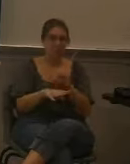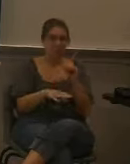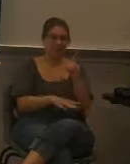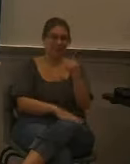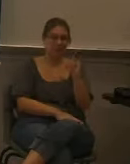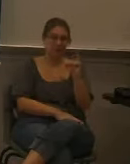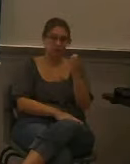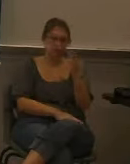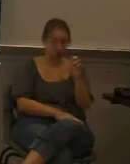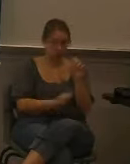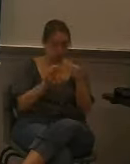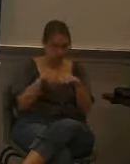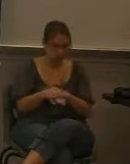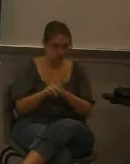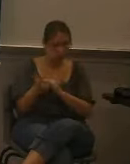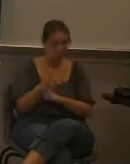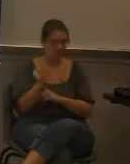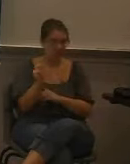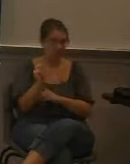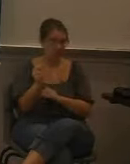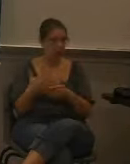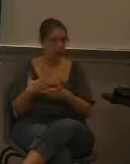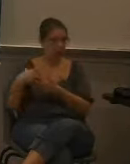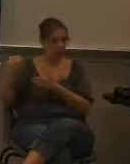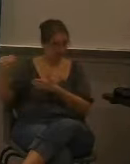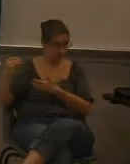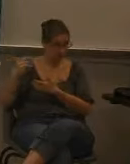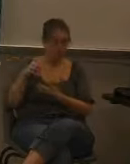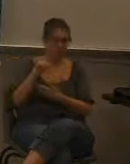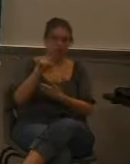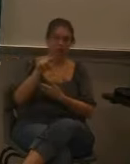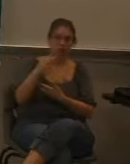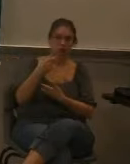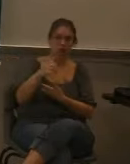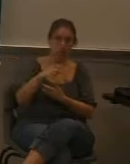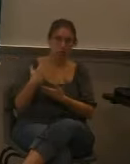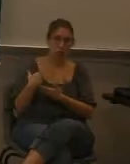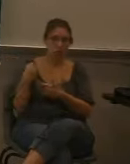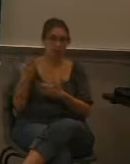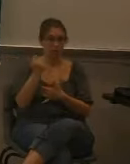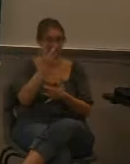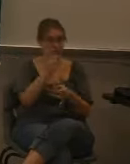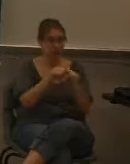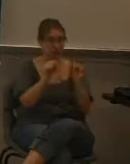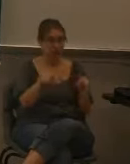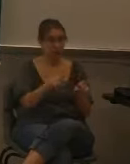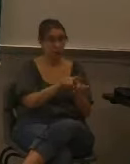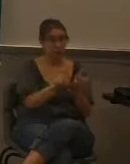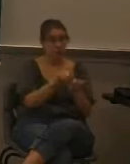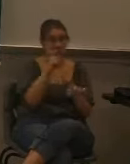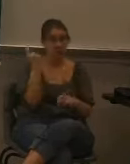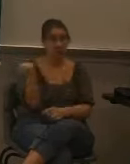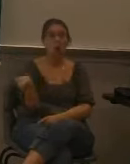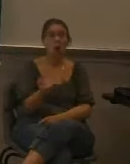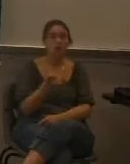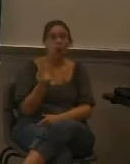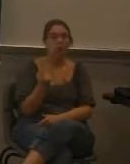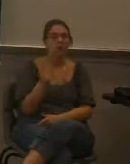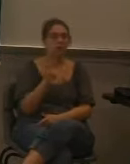in, all the nitrogen going out, the discharge going out. It was an interesting system also because it was always 4 degrees